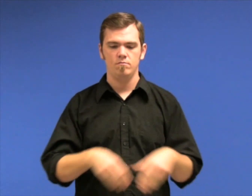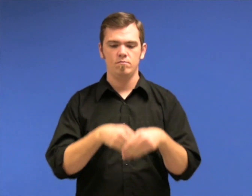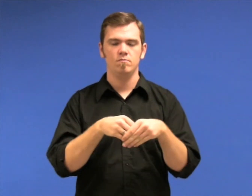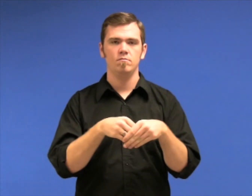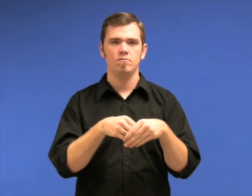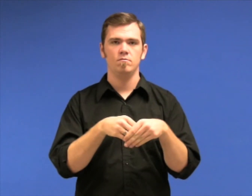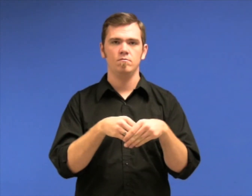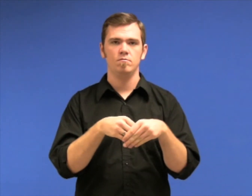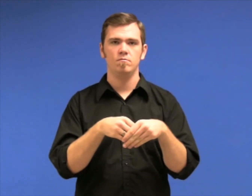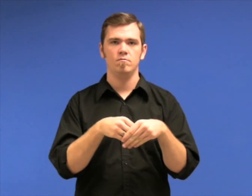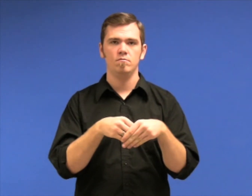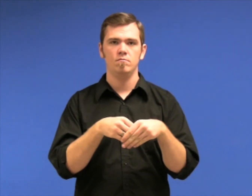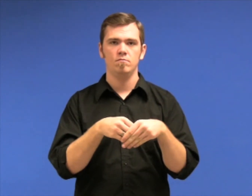Wedding, like the bride and the groom holding hands.